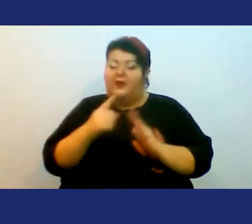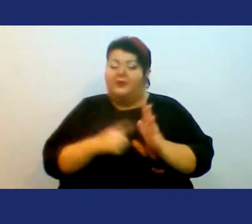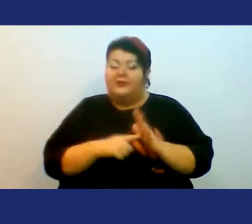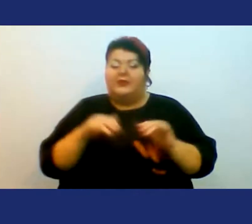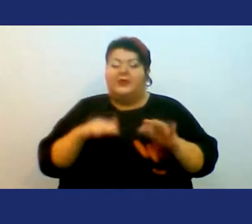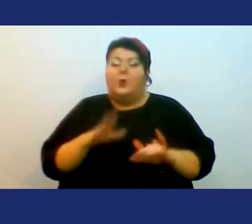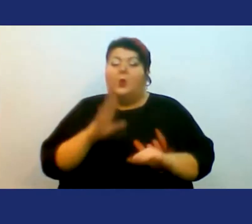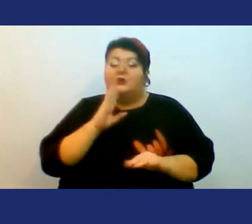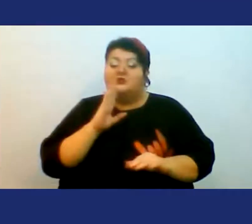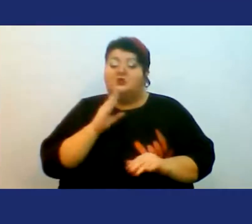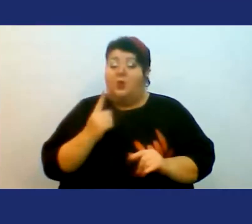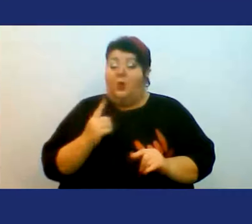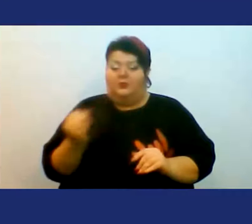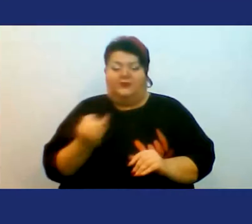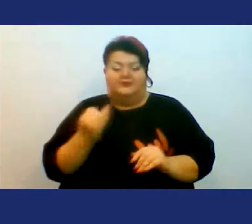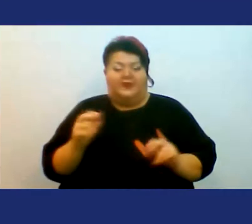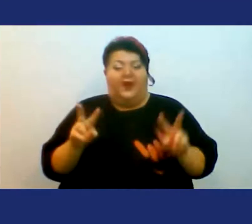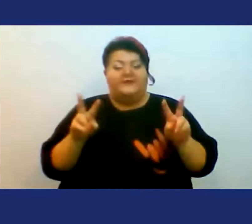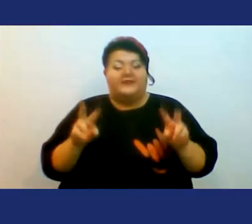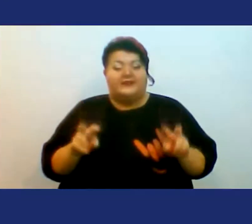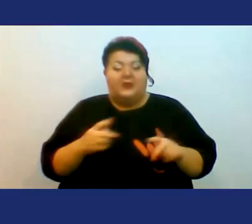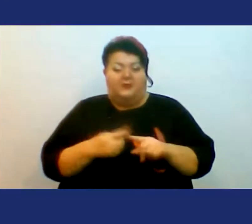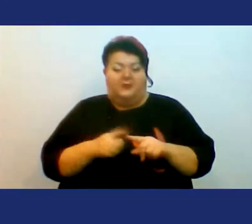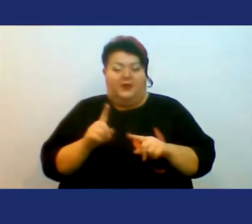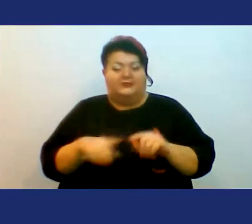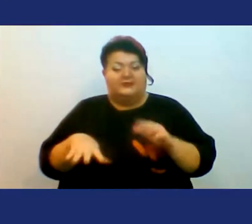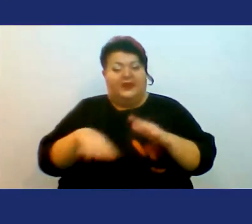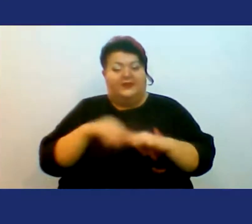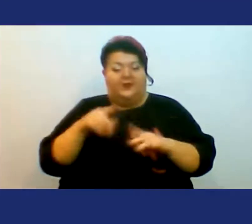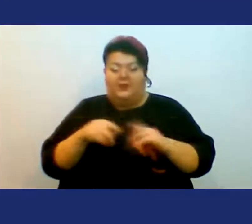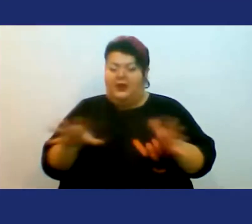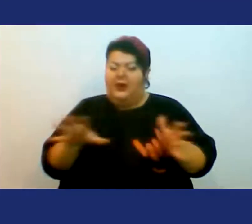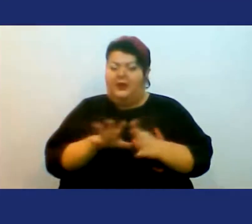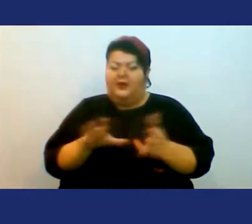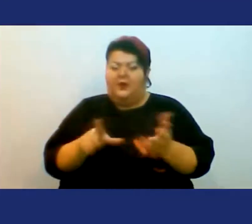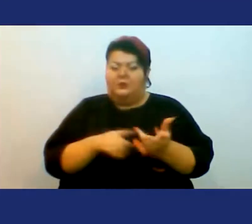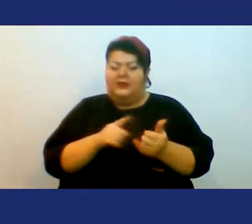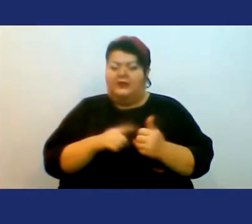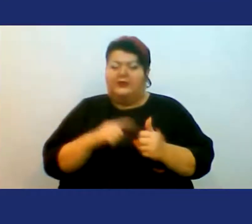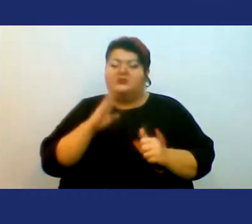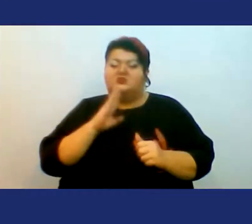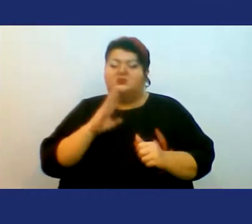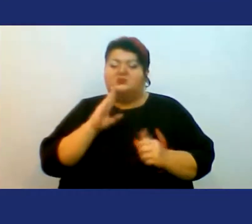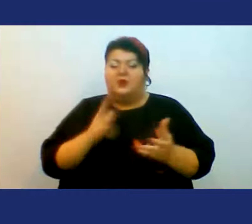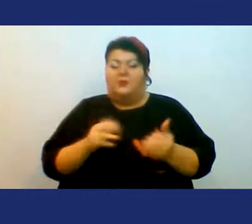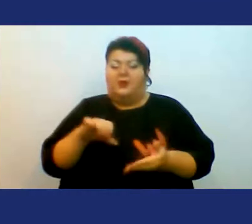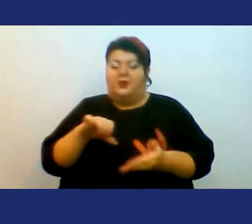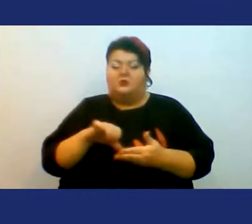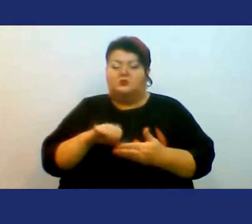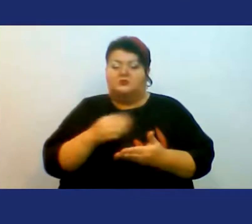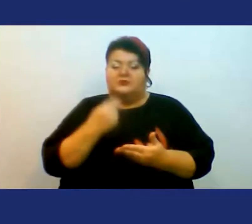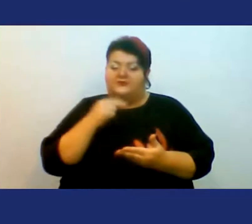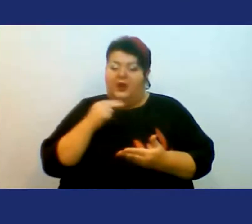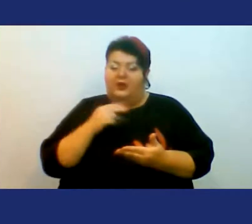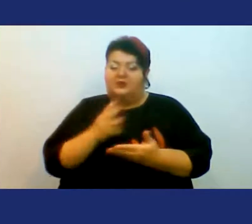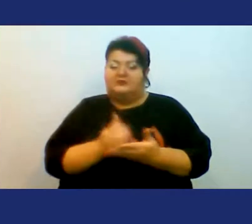election, a record number of women are standing for the House of Representatives in 2020. And this